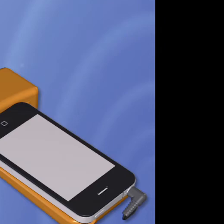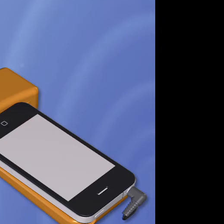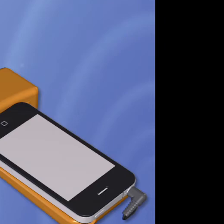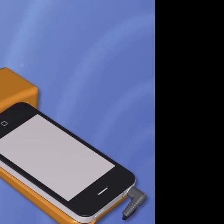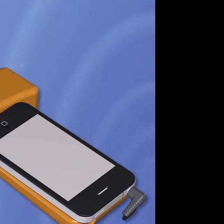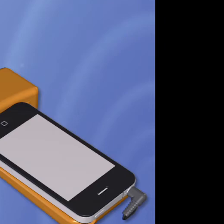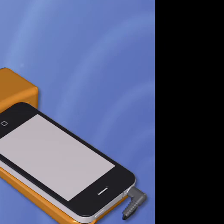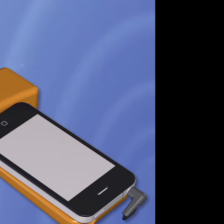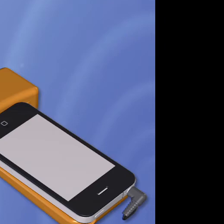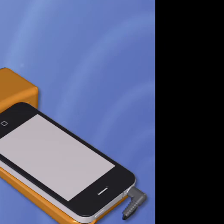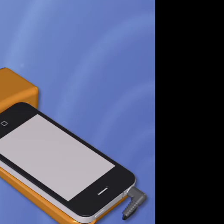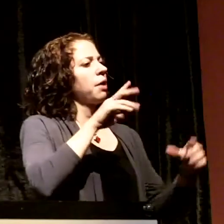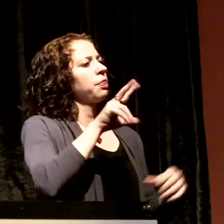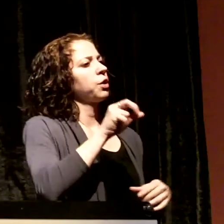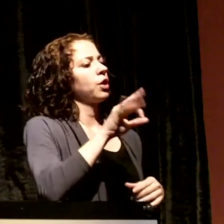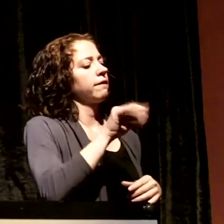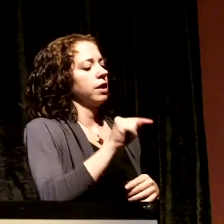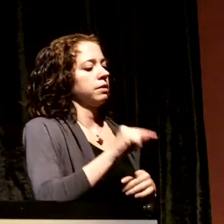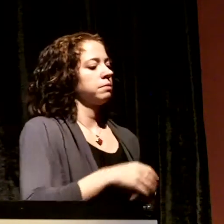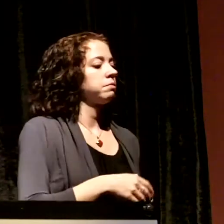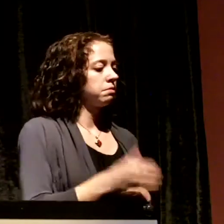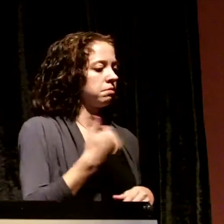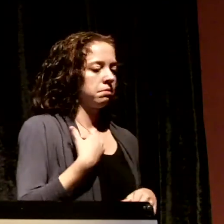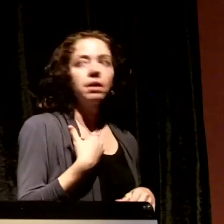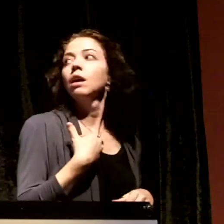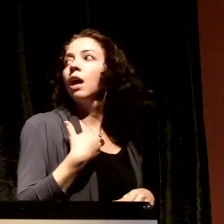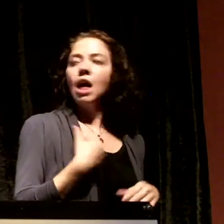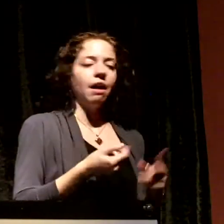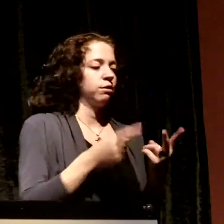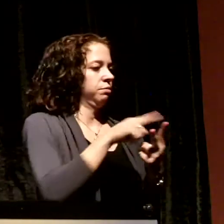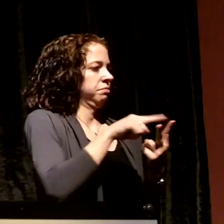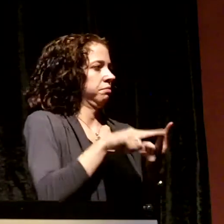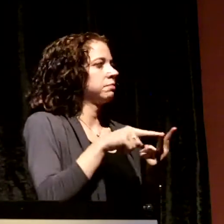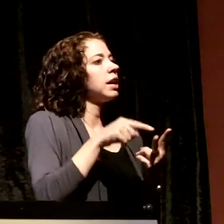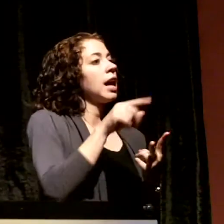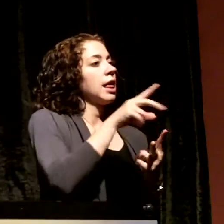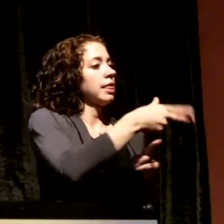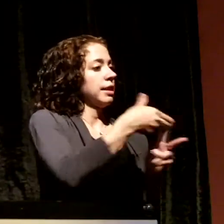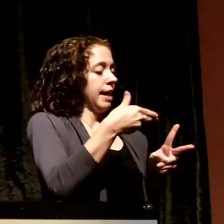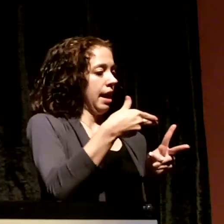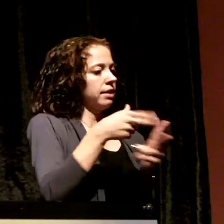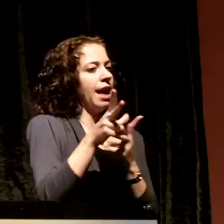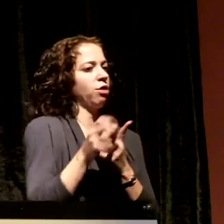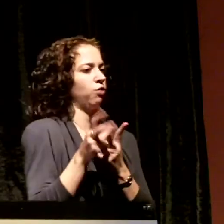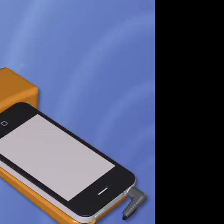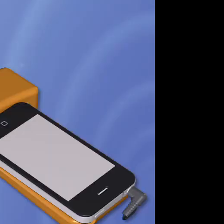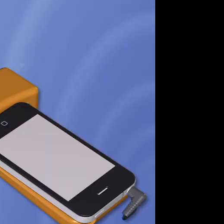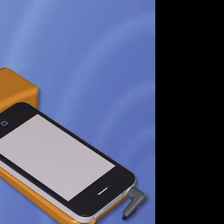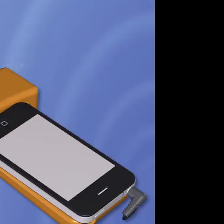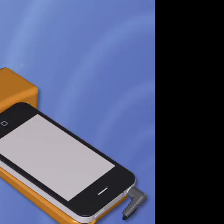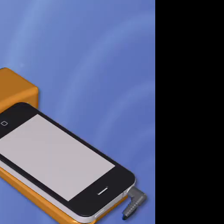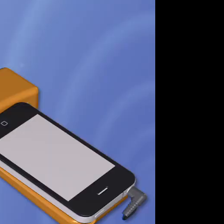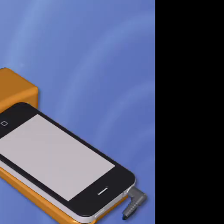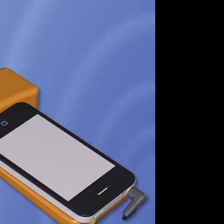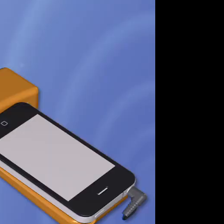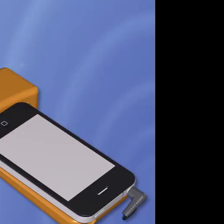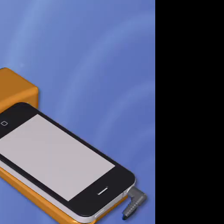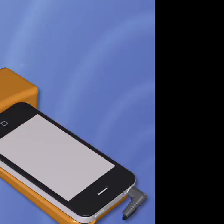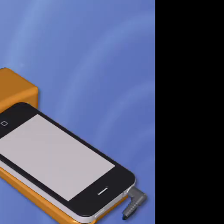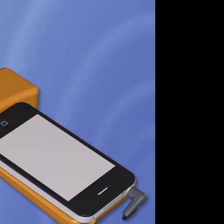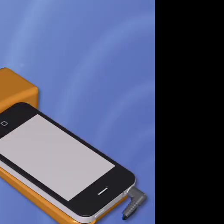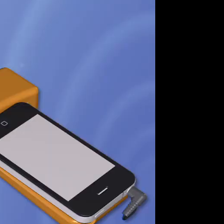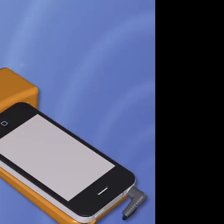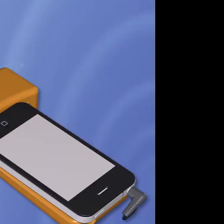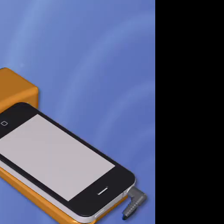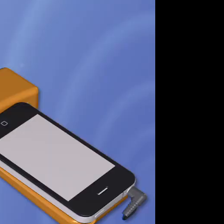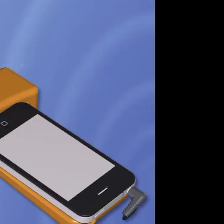components to UHF Gen 2, the tags that go on stuff and the readers that communicate with them, and we'll start with the tags. They're passive, which means they